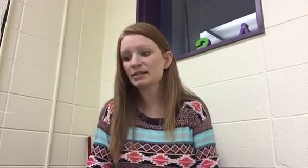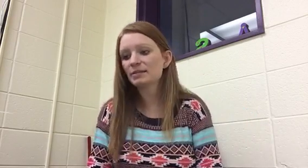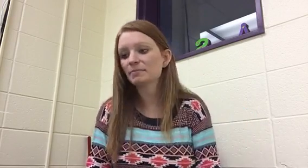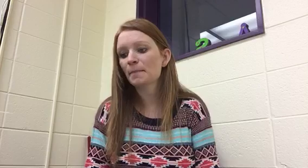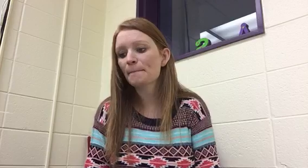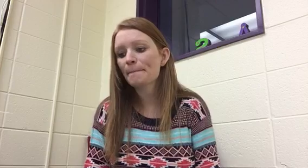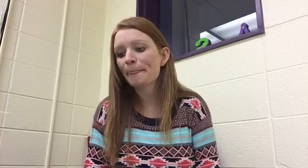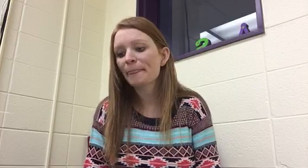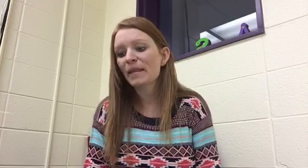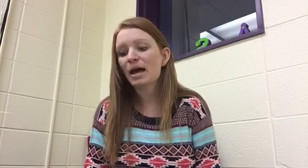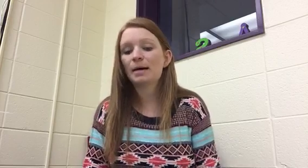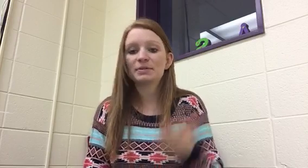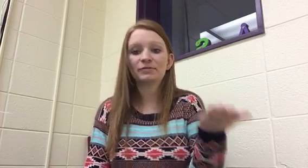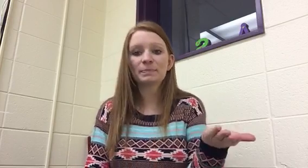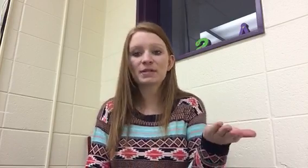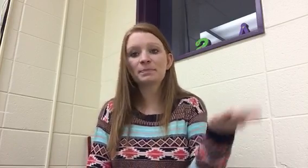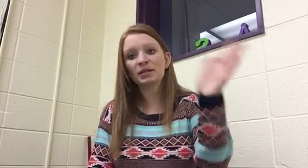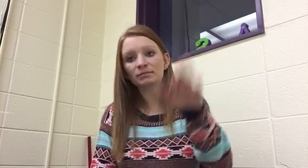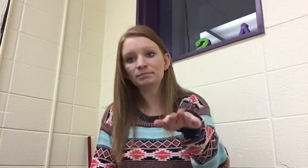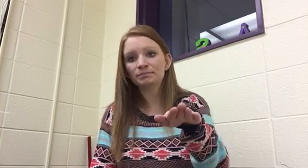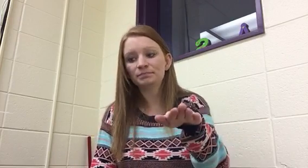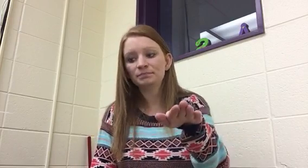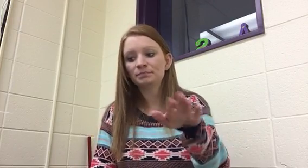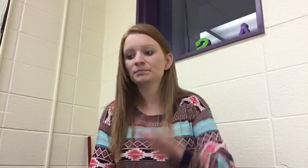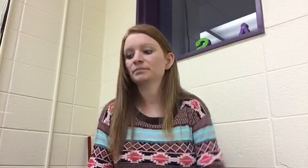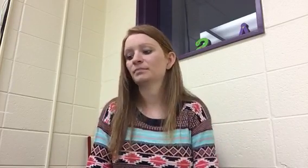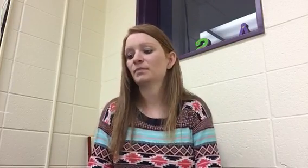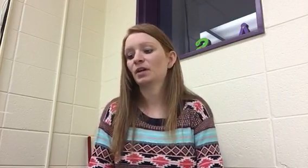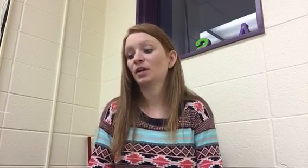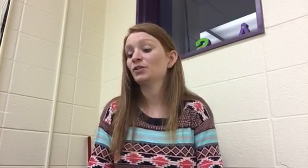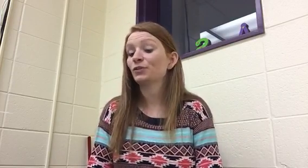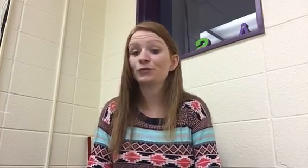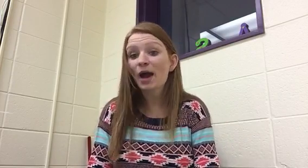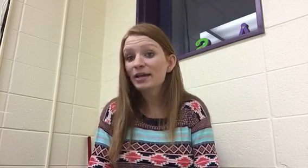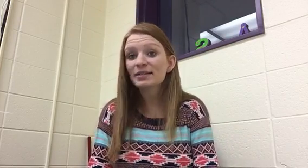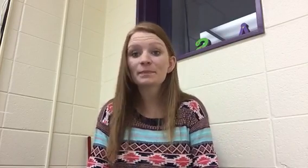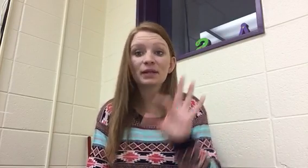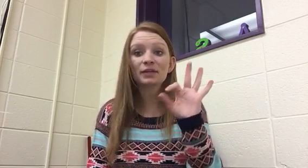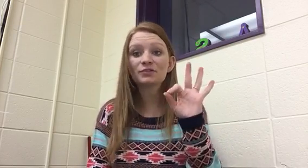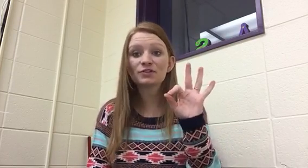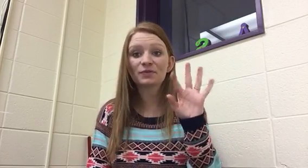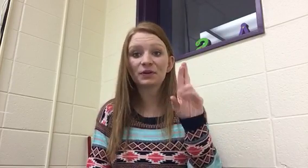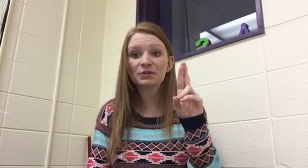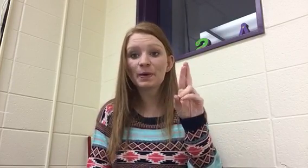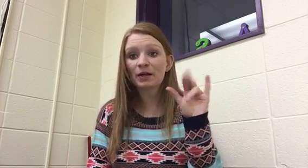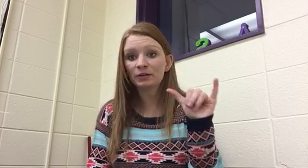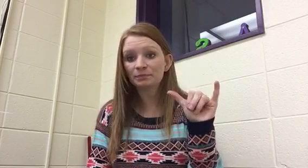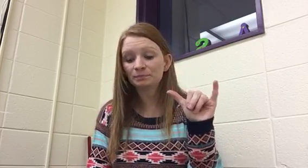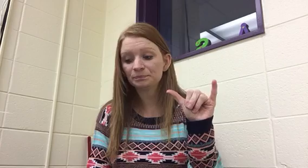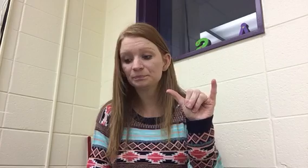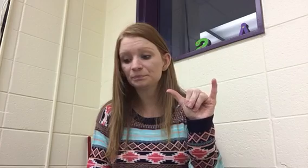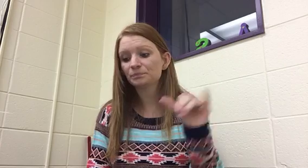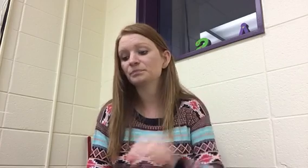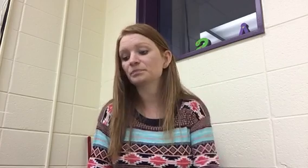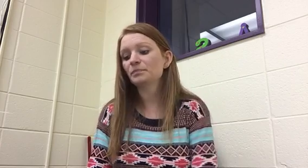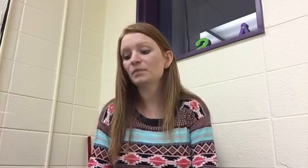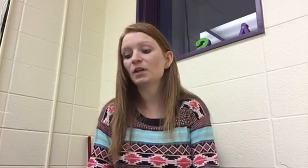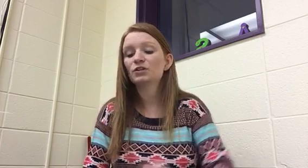Dice. To flip something. To fry something, you just fingerspell. To